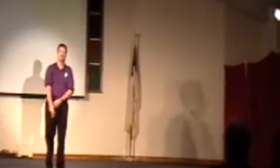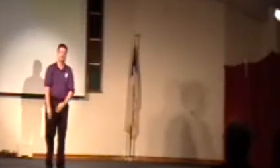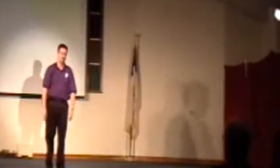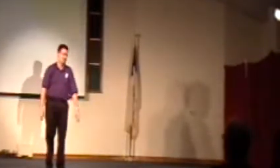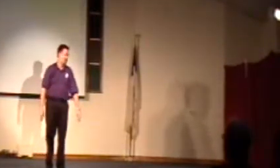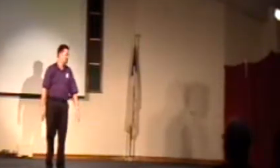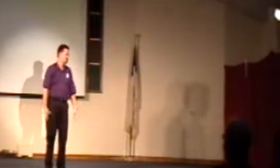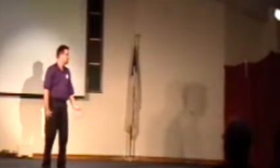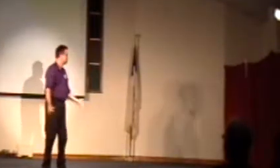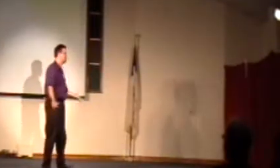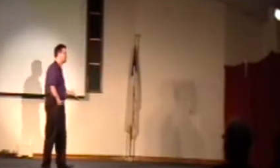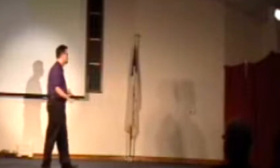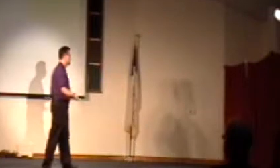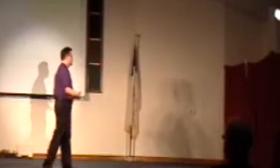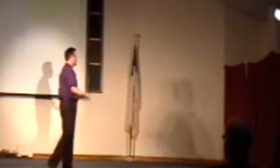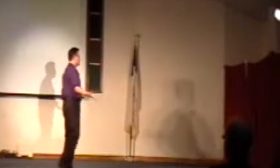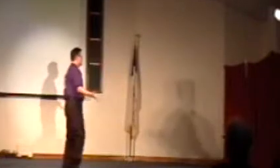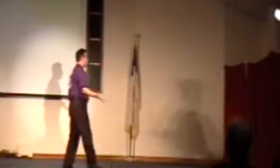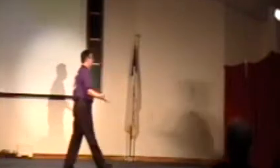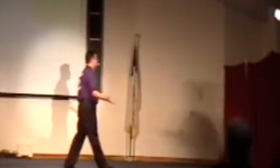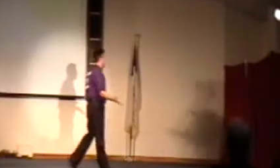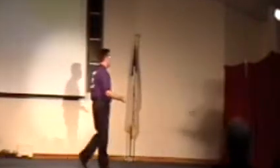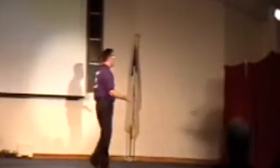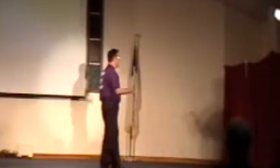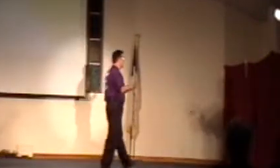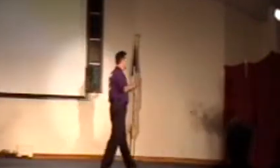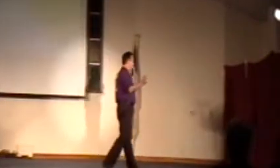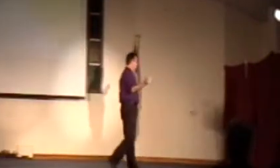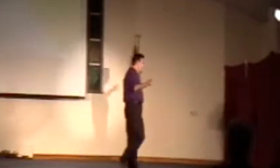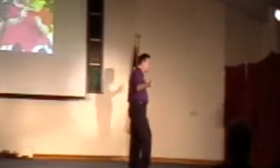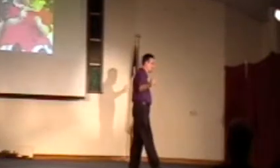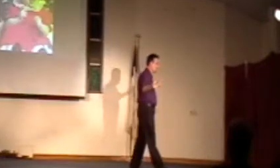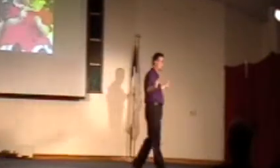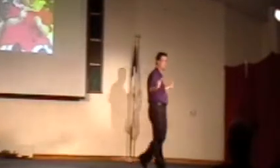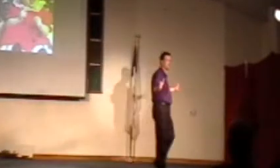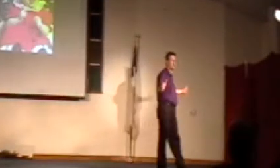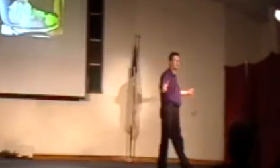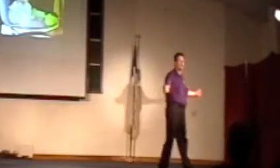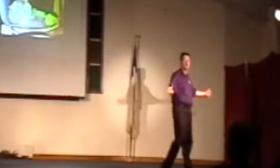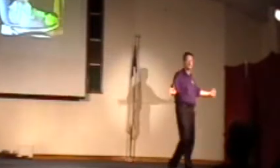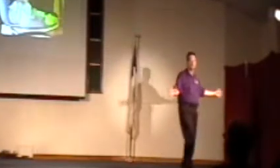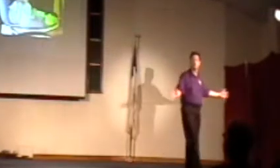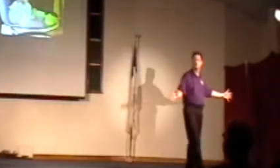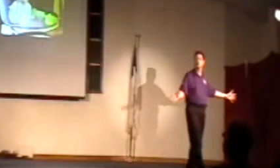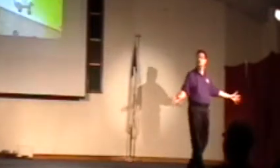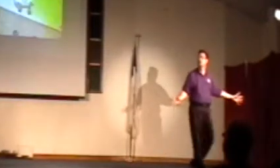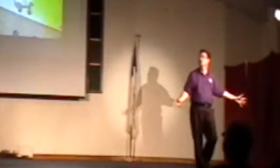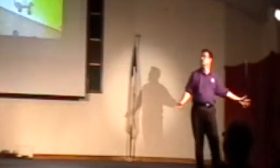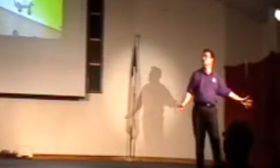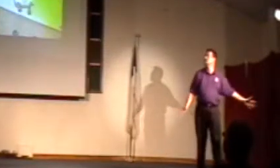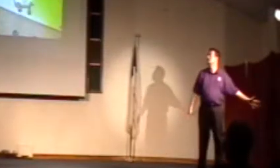And she'll be gone And